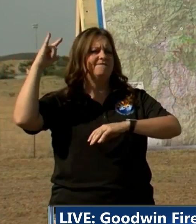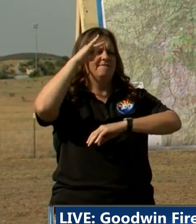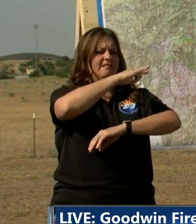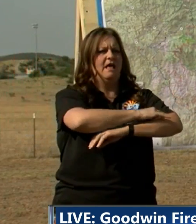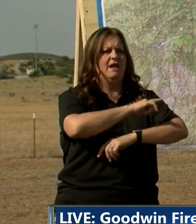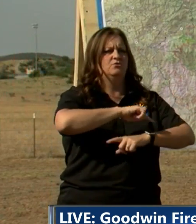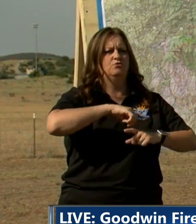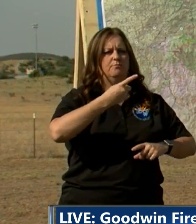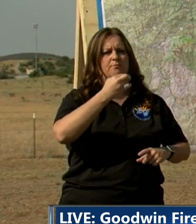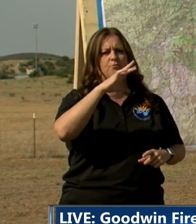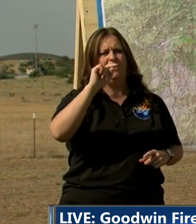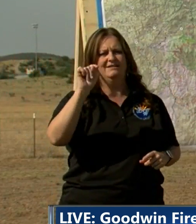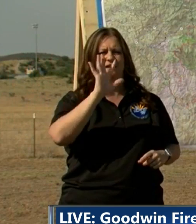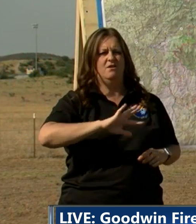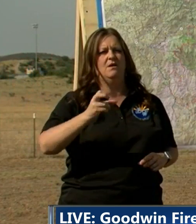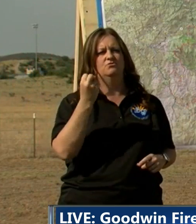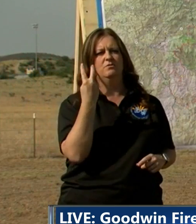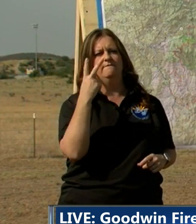around 12:30.